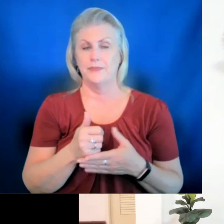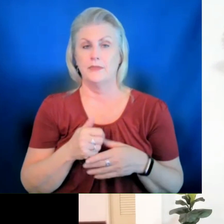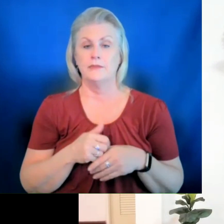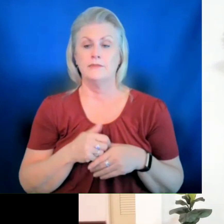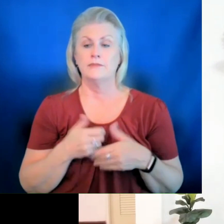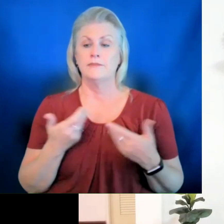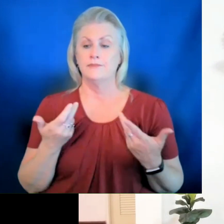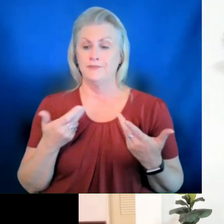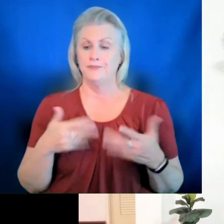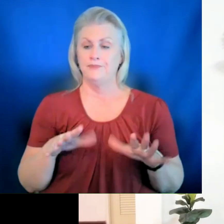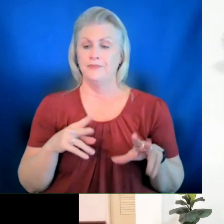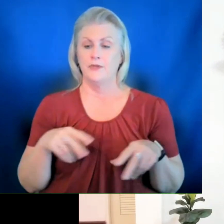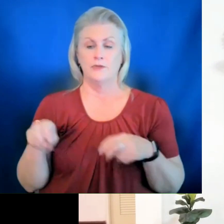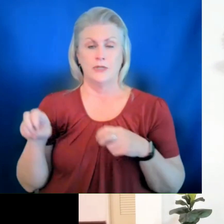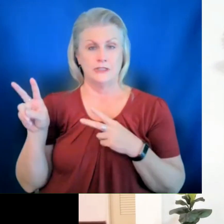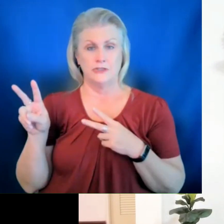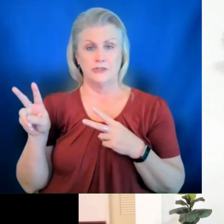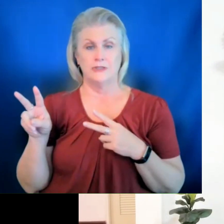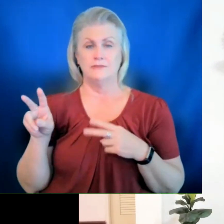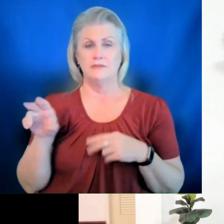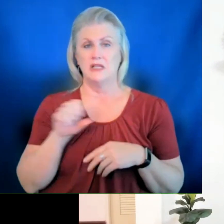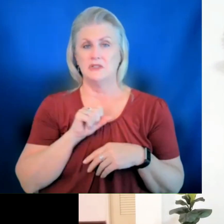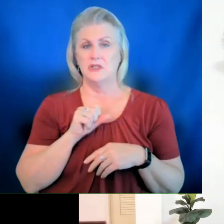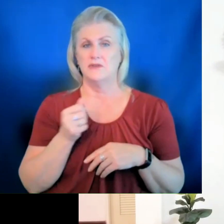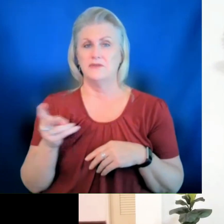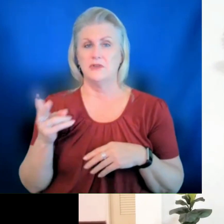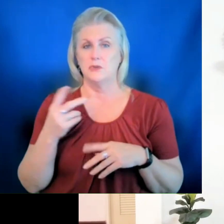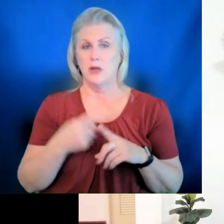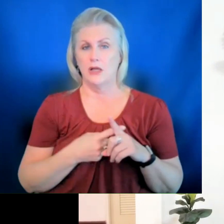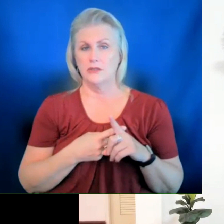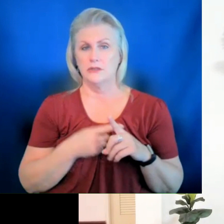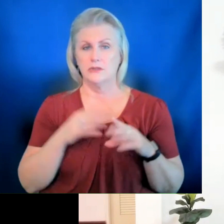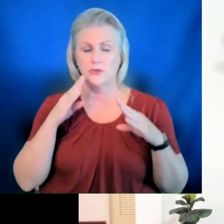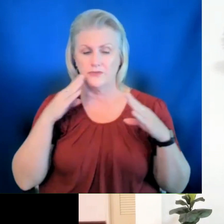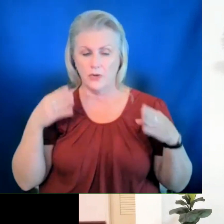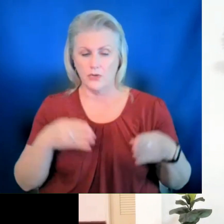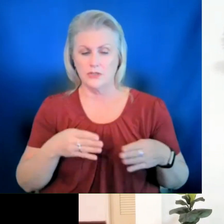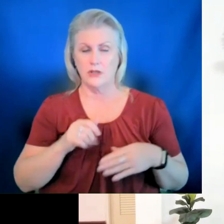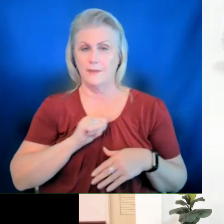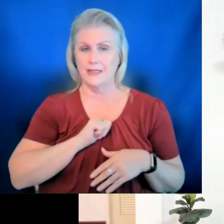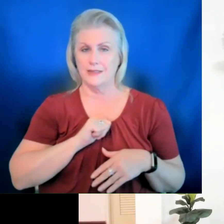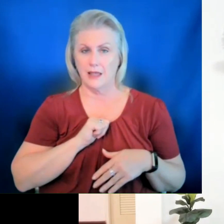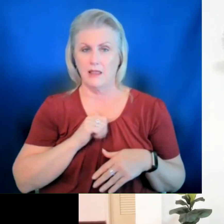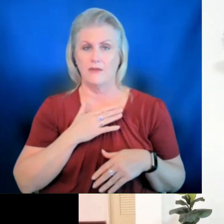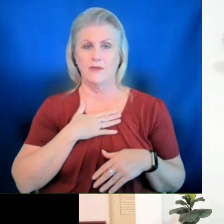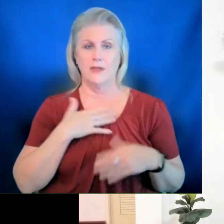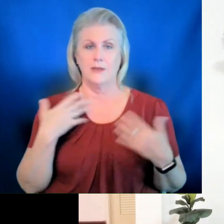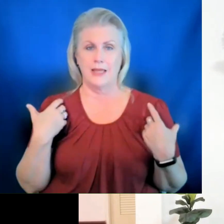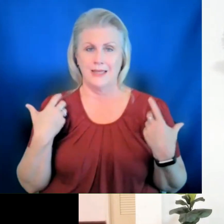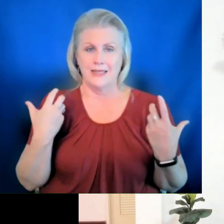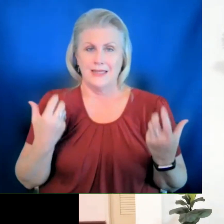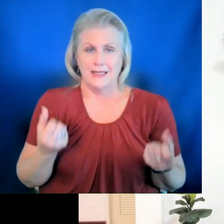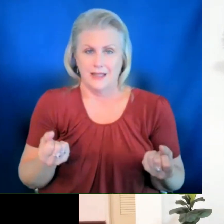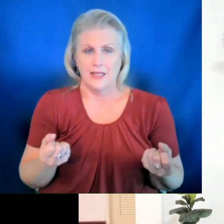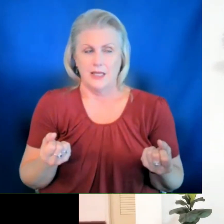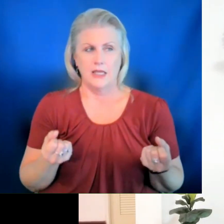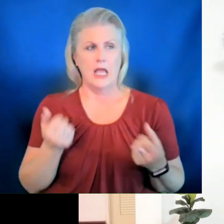And after my partner transition, I took a few months to focus on myself, to focus on my